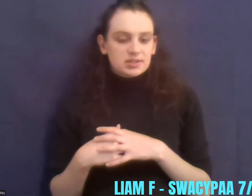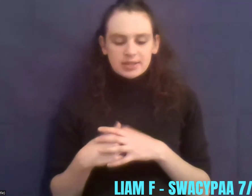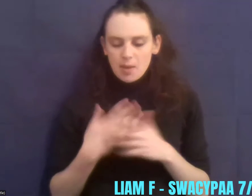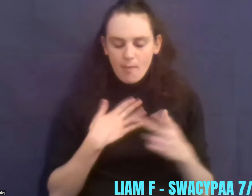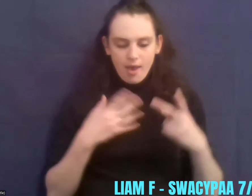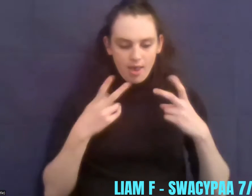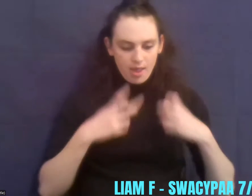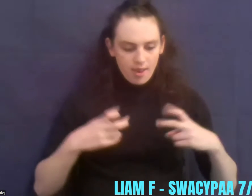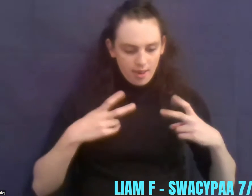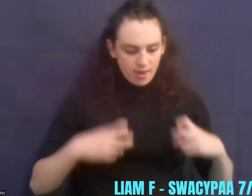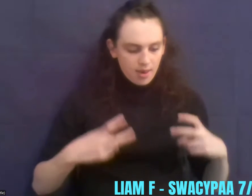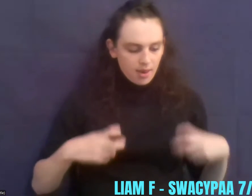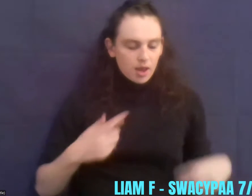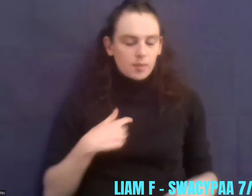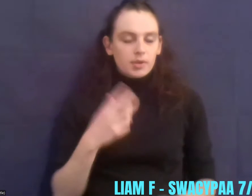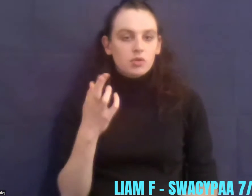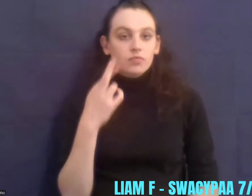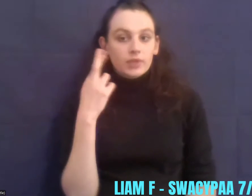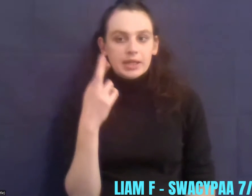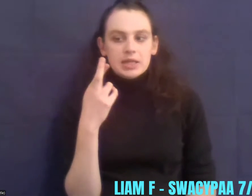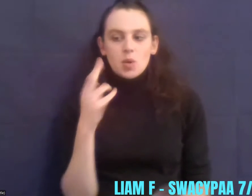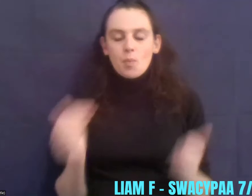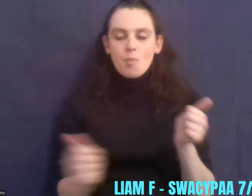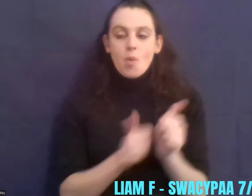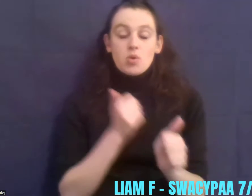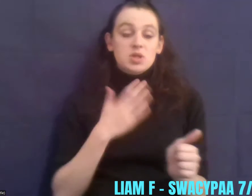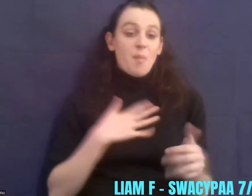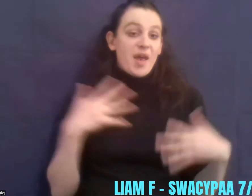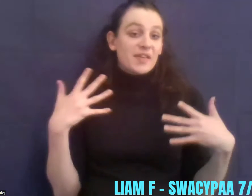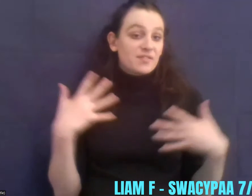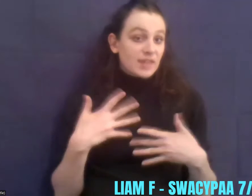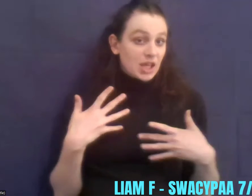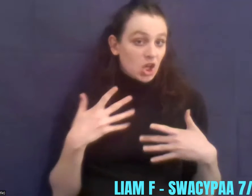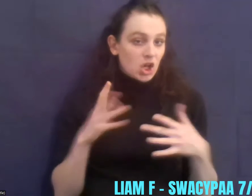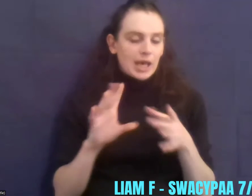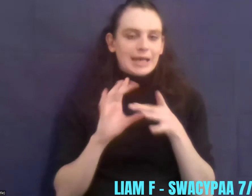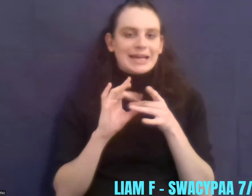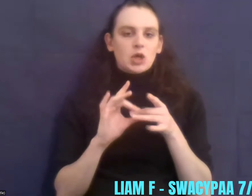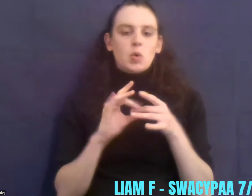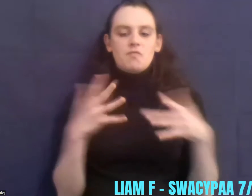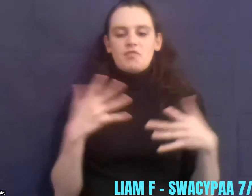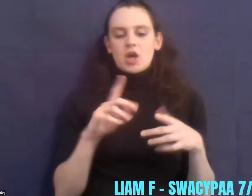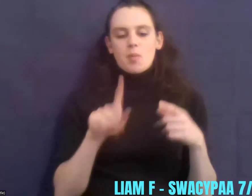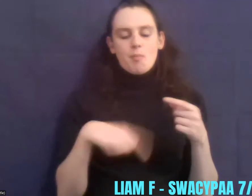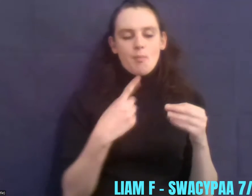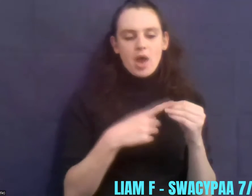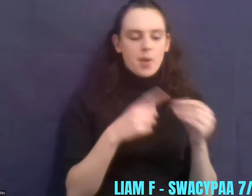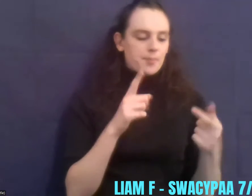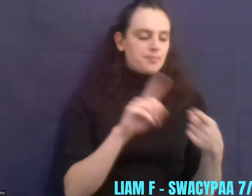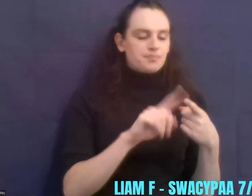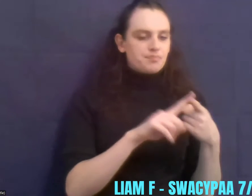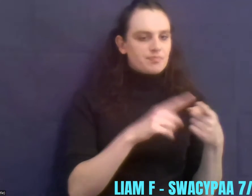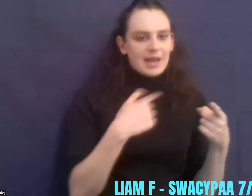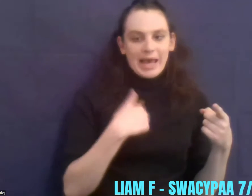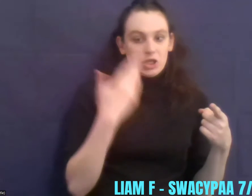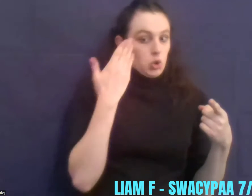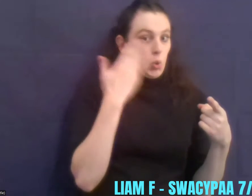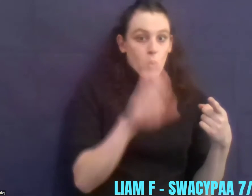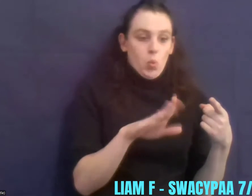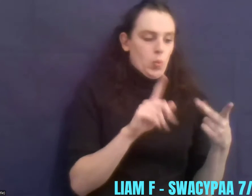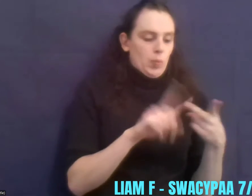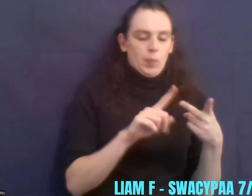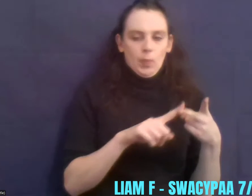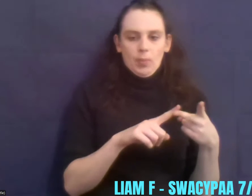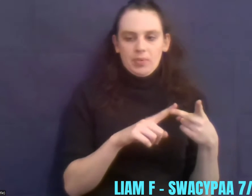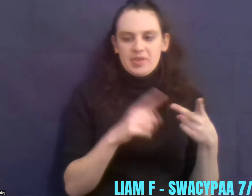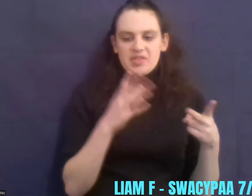inventory, I realized that most of my fears have to do with fear of the unknown and fear of things I can't control. And most of my resentments are less